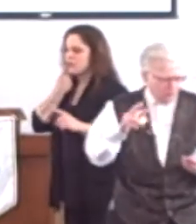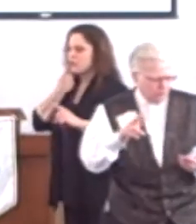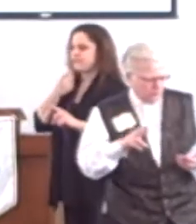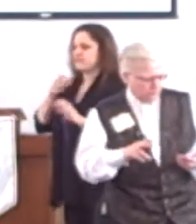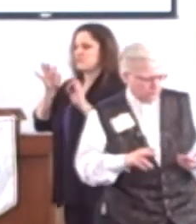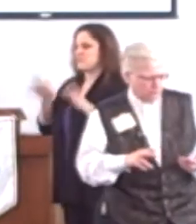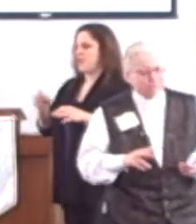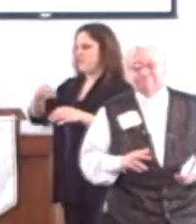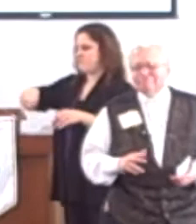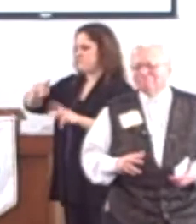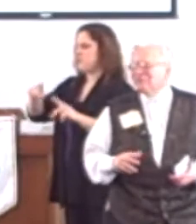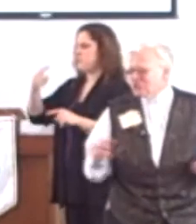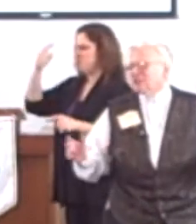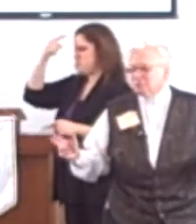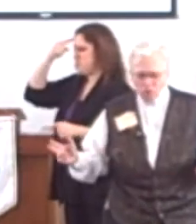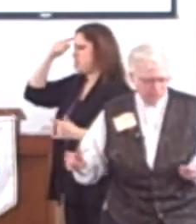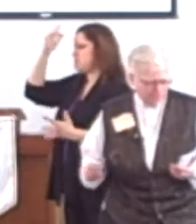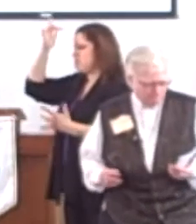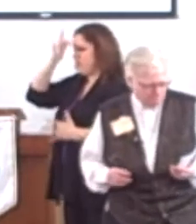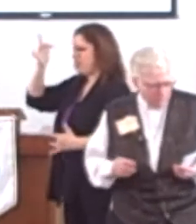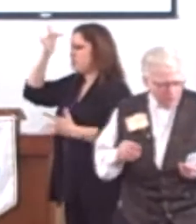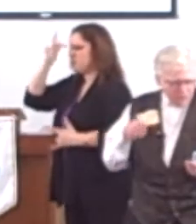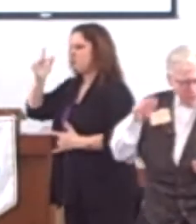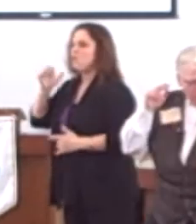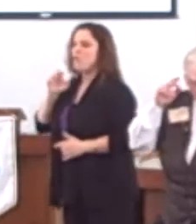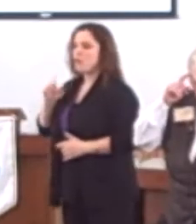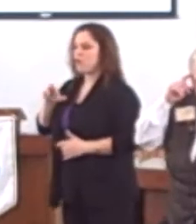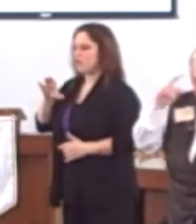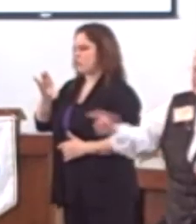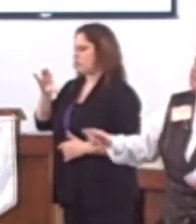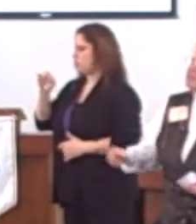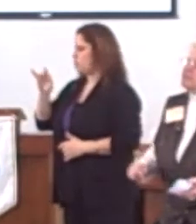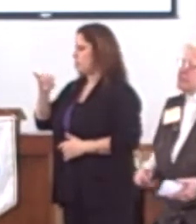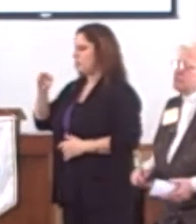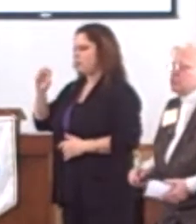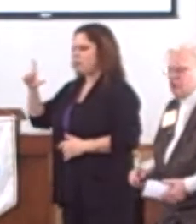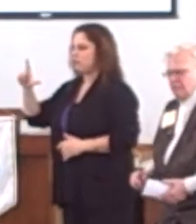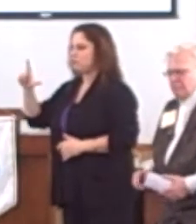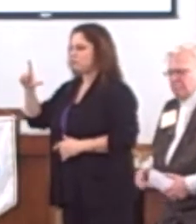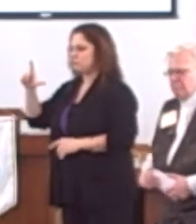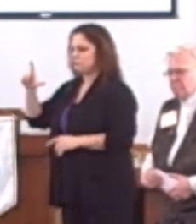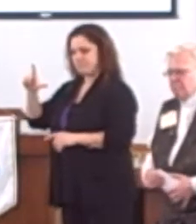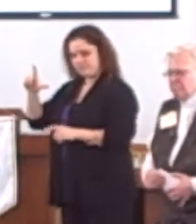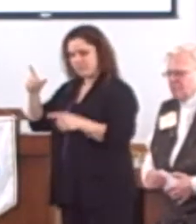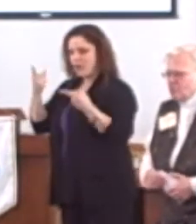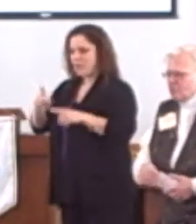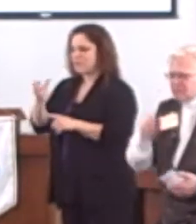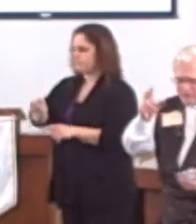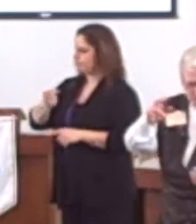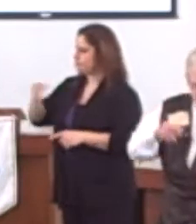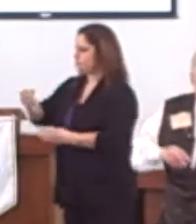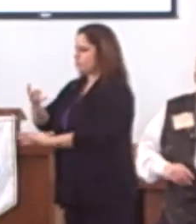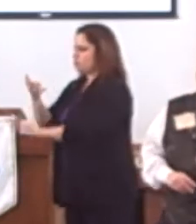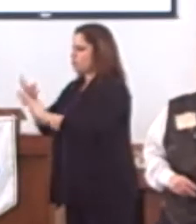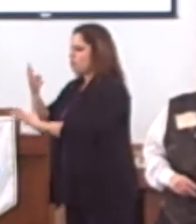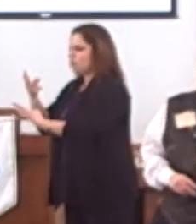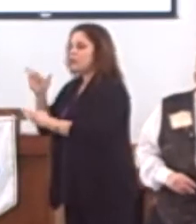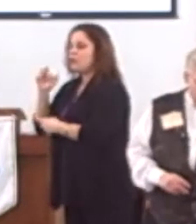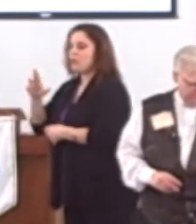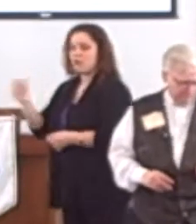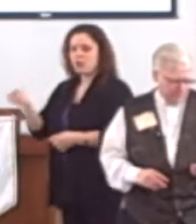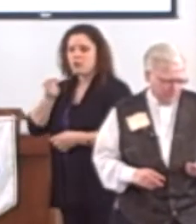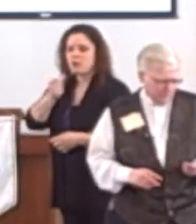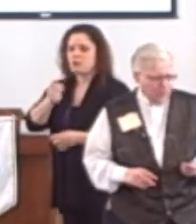were criminal, usually both. And we sent them to jail, or to mental